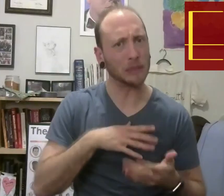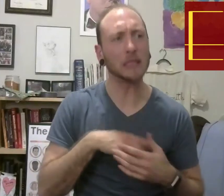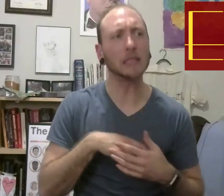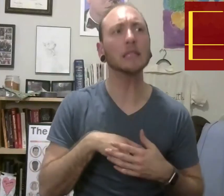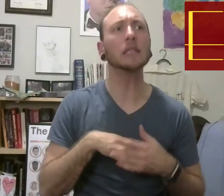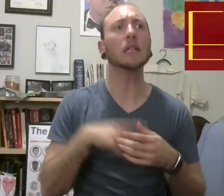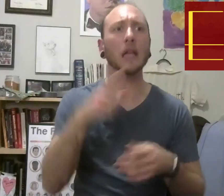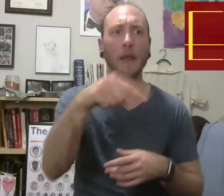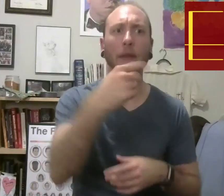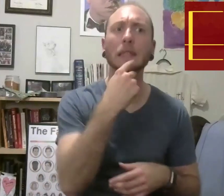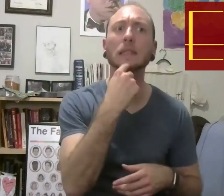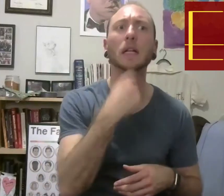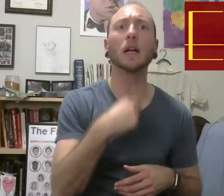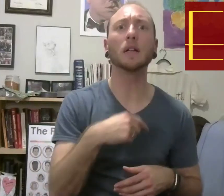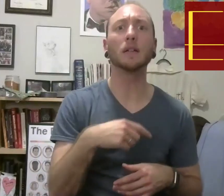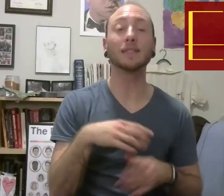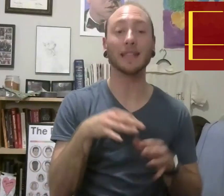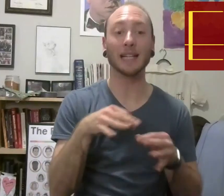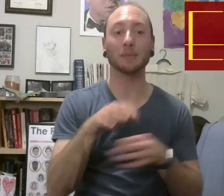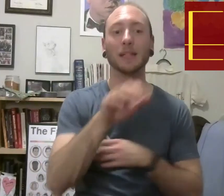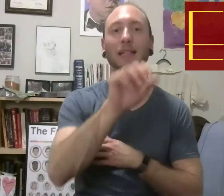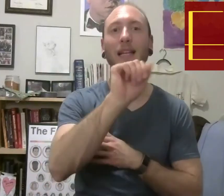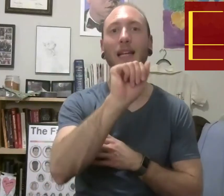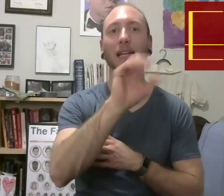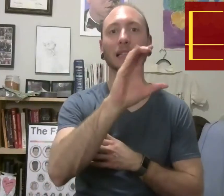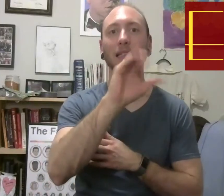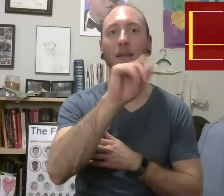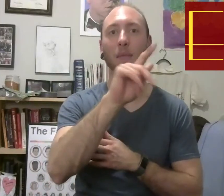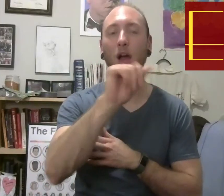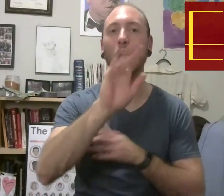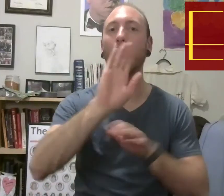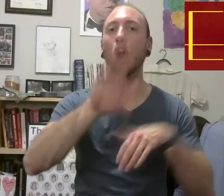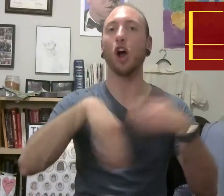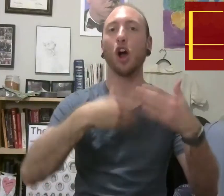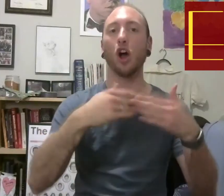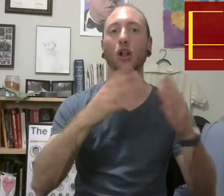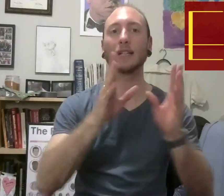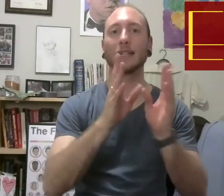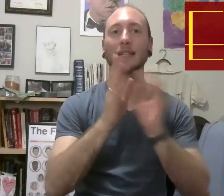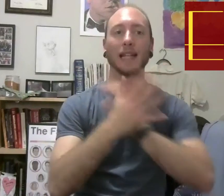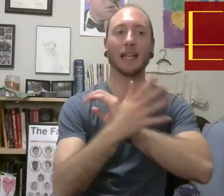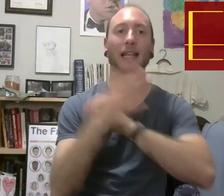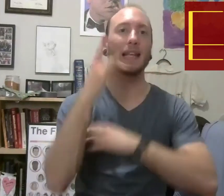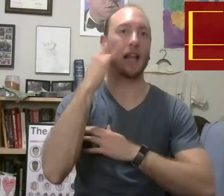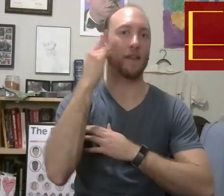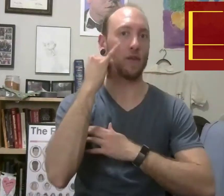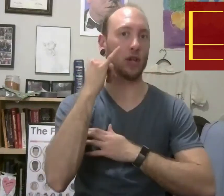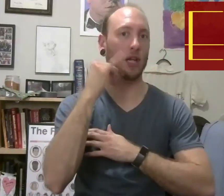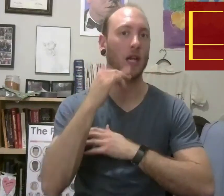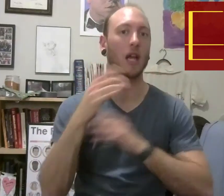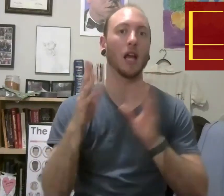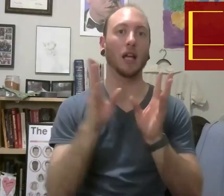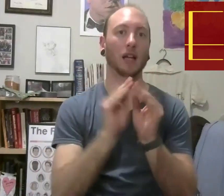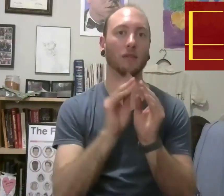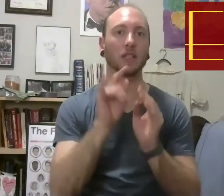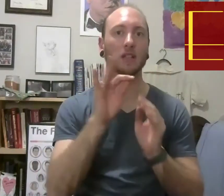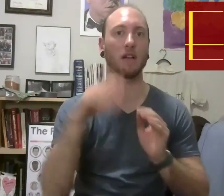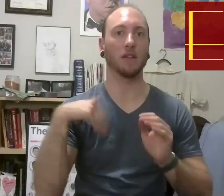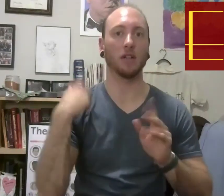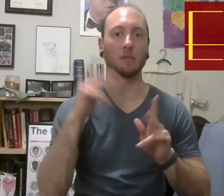about ACIPA, the All California Conference of Young People in AA, and they wanted me to go. And it